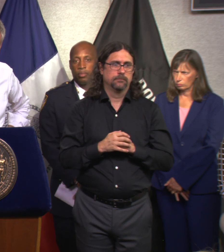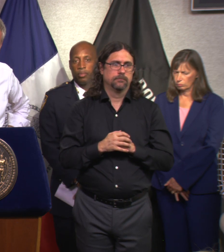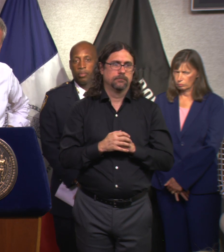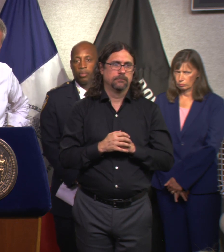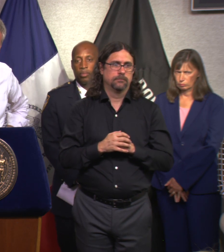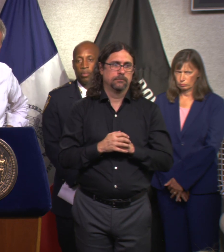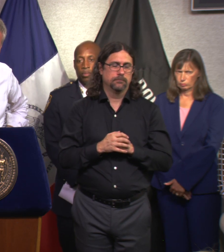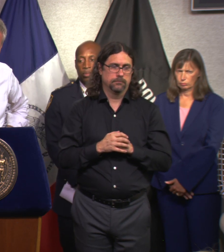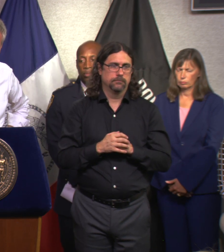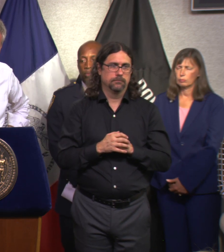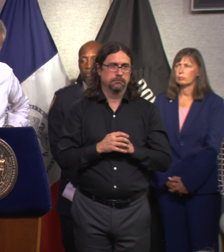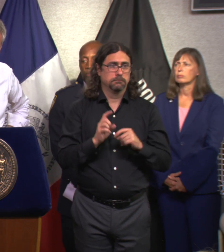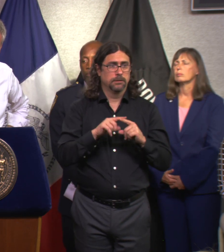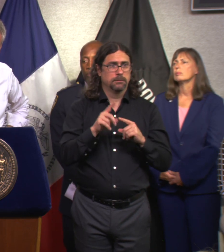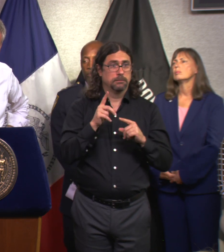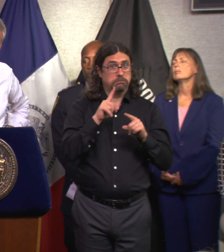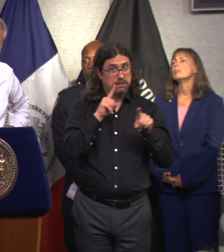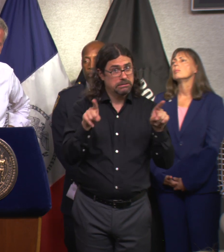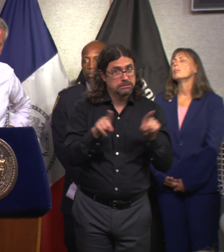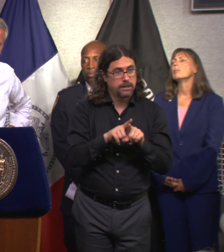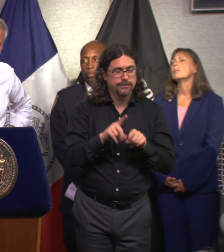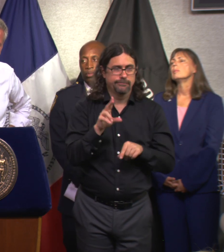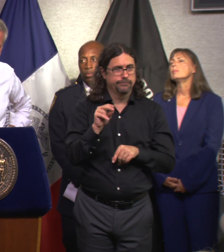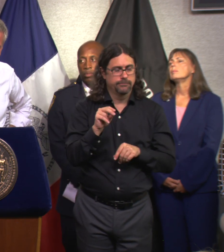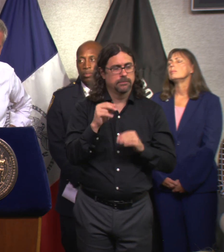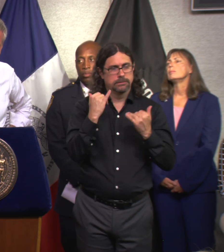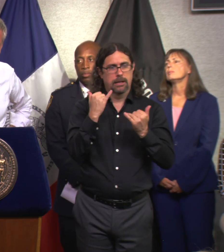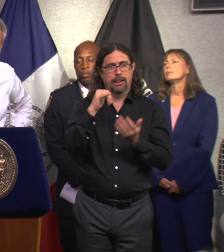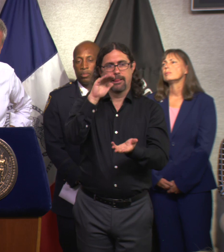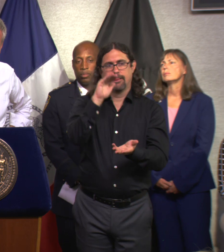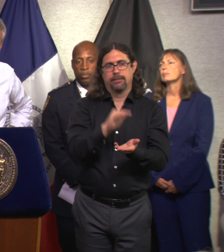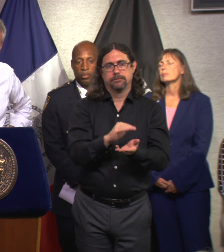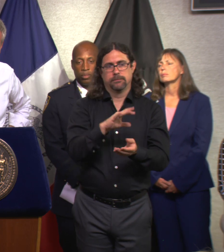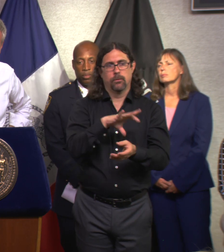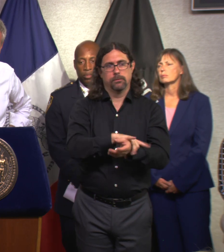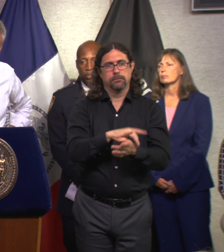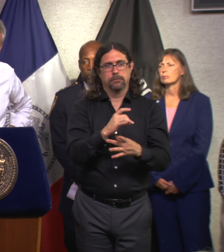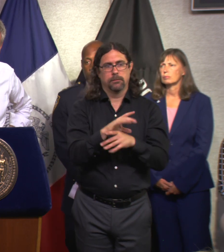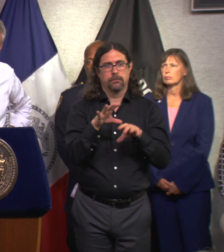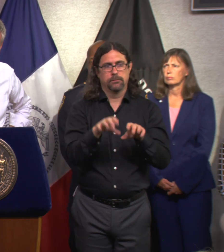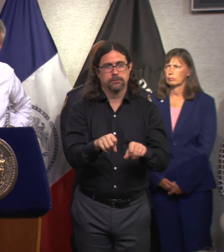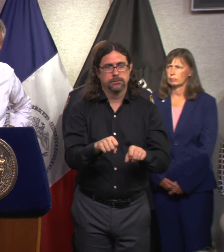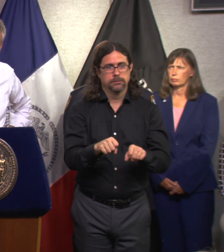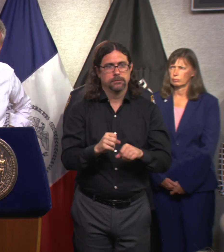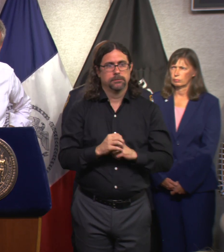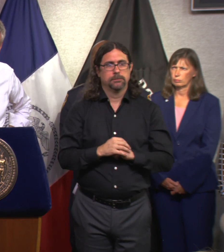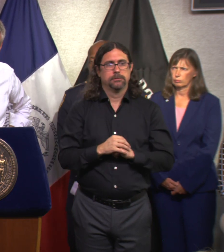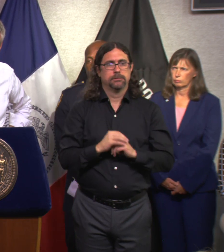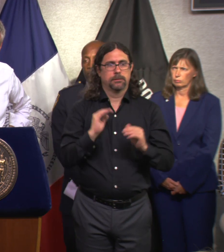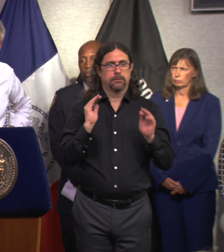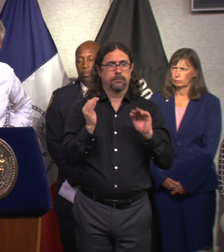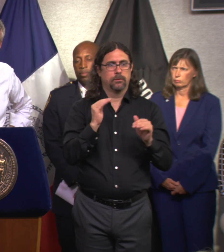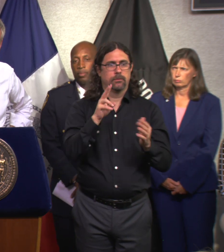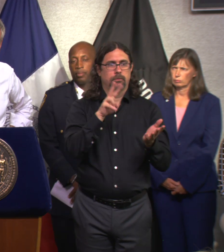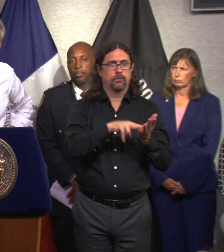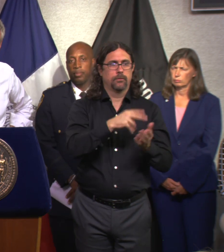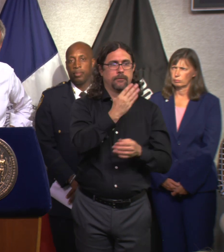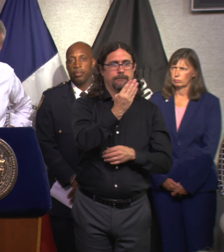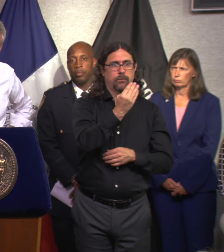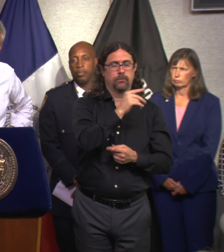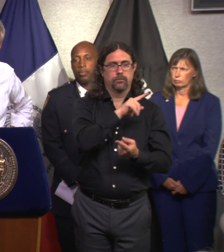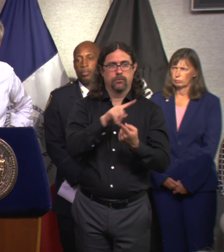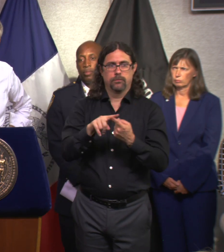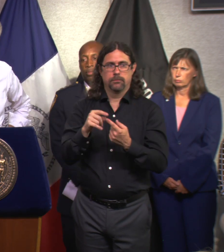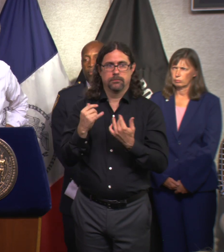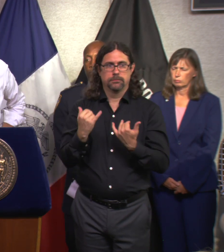pertinent to what's different between 2014 and now. 2018, 150,000 fewer arrests than 2013. And we